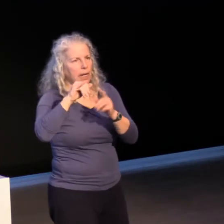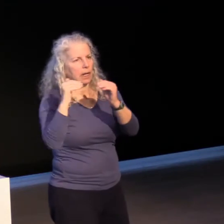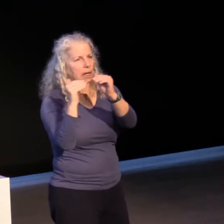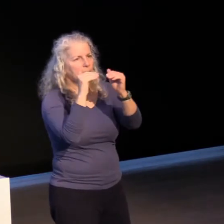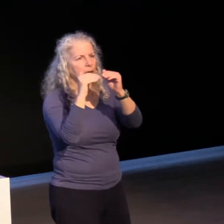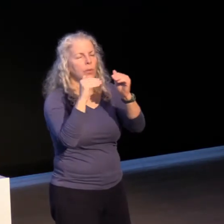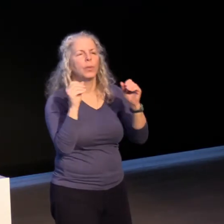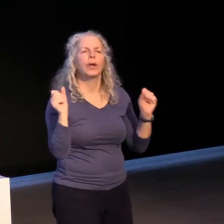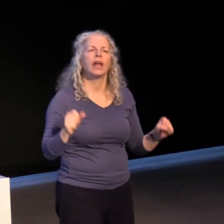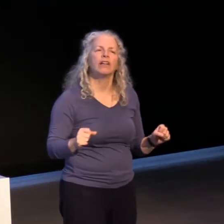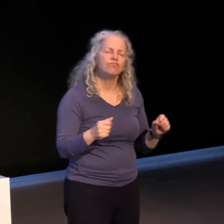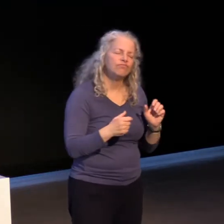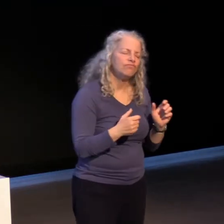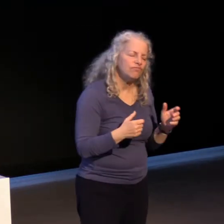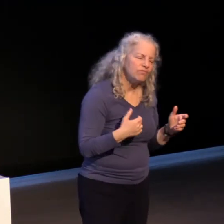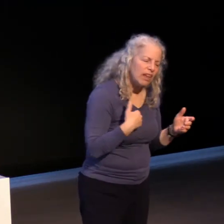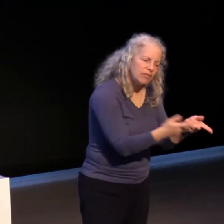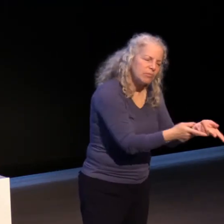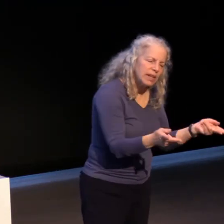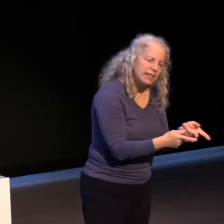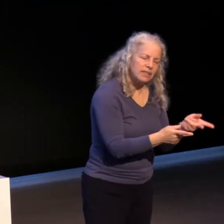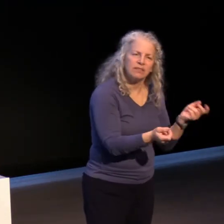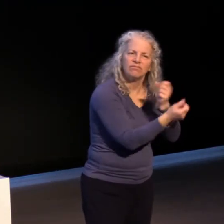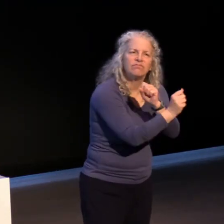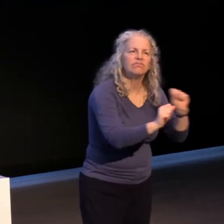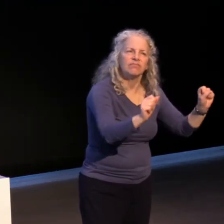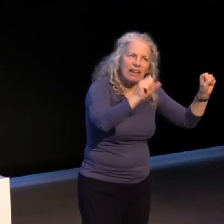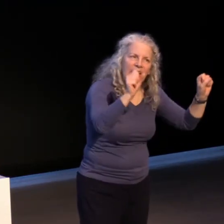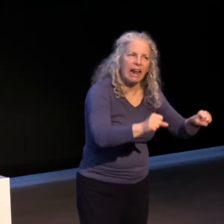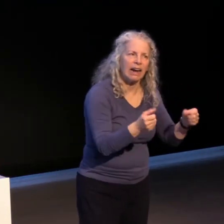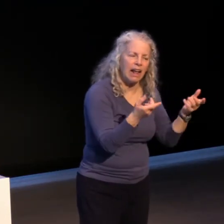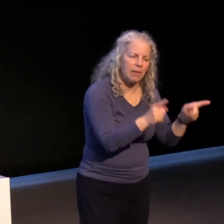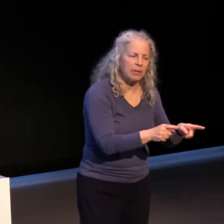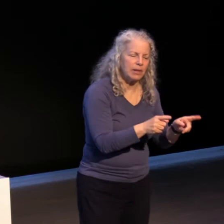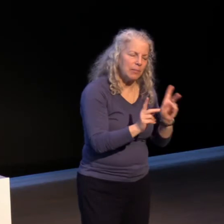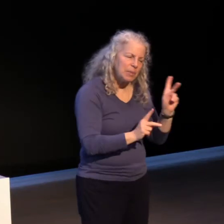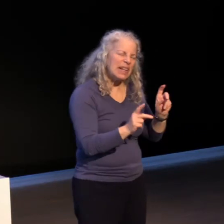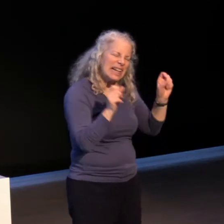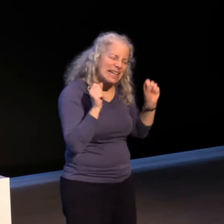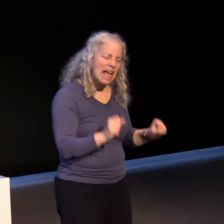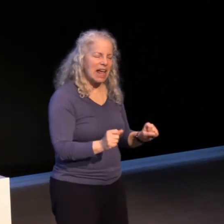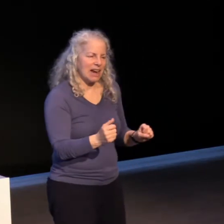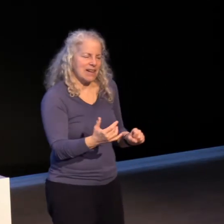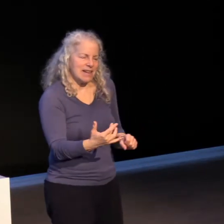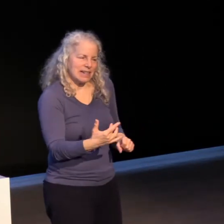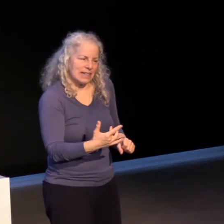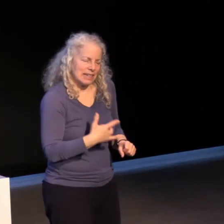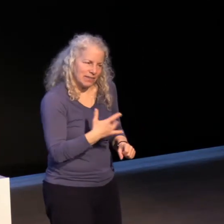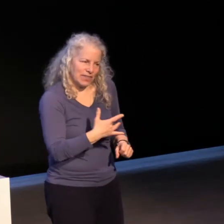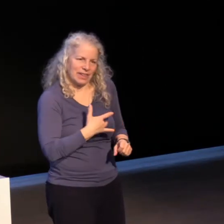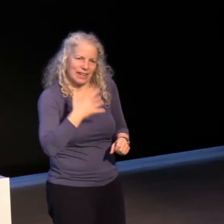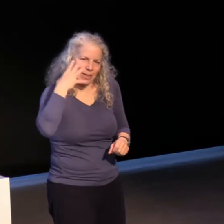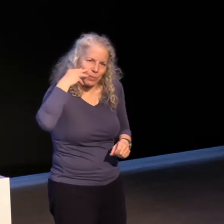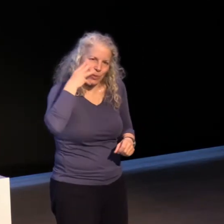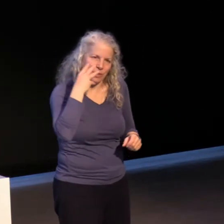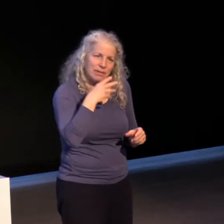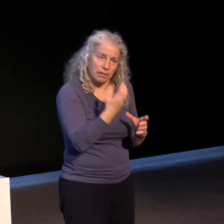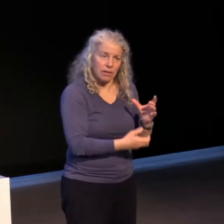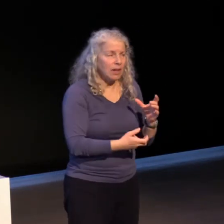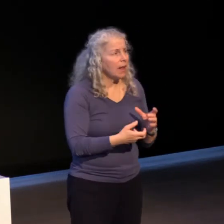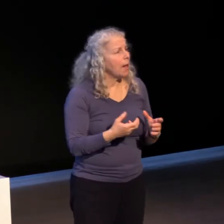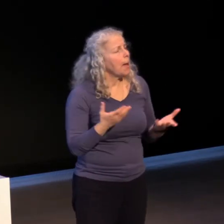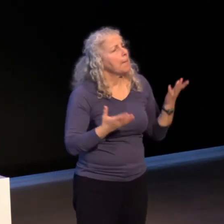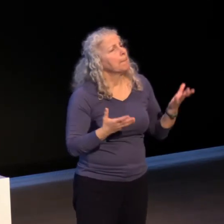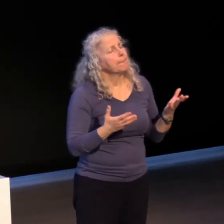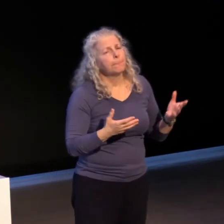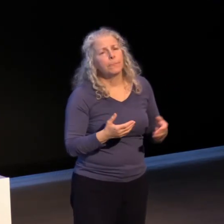where liberation exists and is something that is tangible for each individual. I think at this point it may be